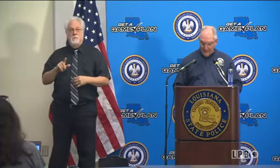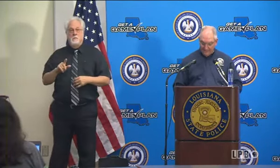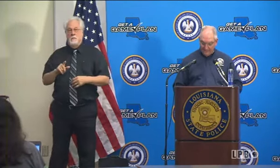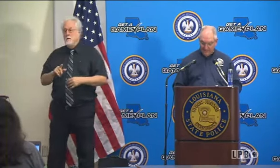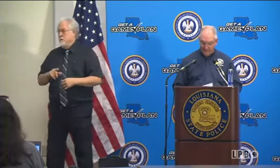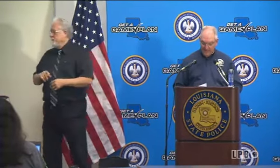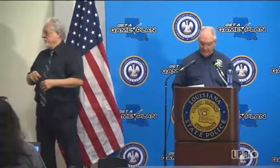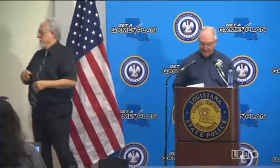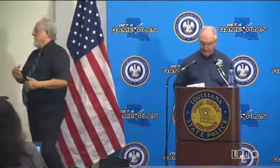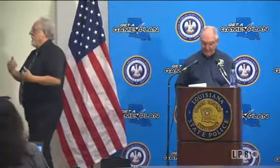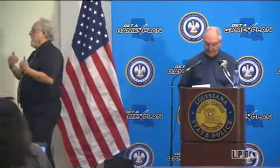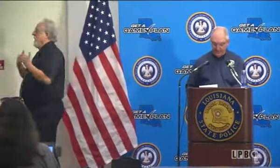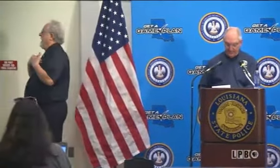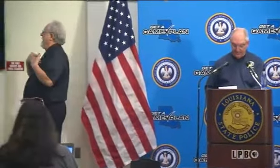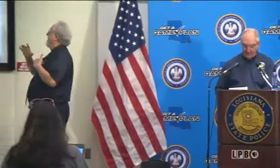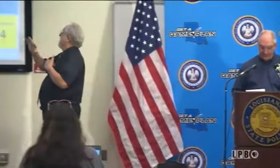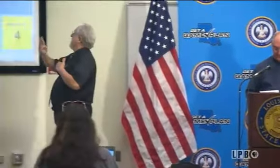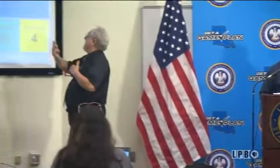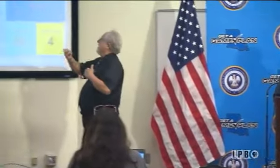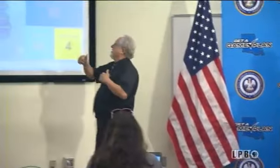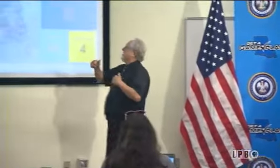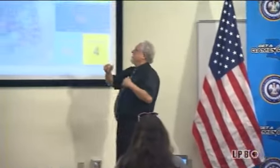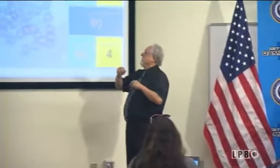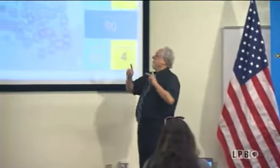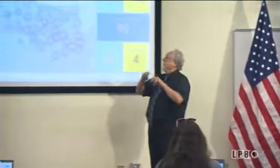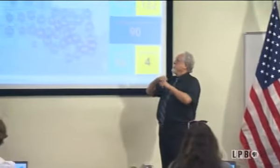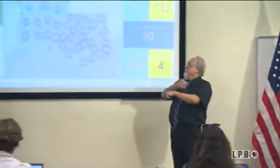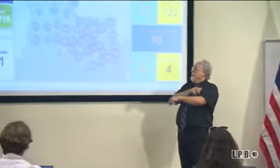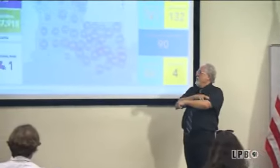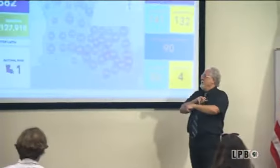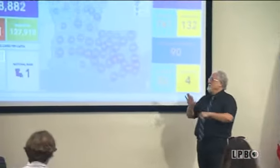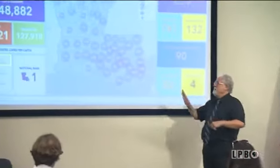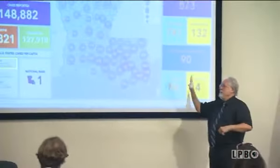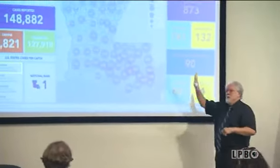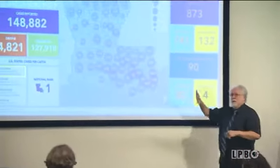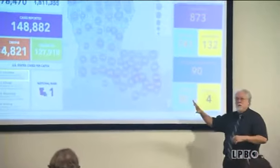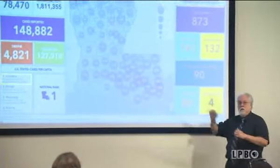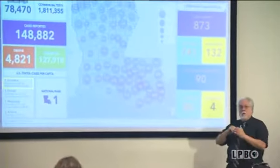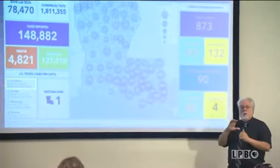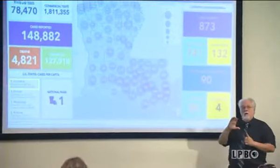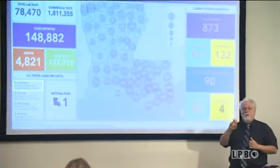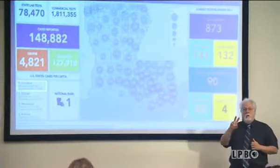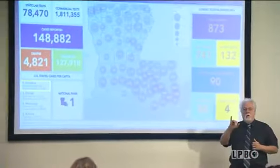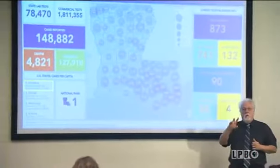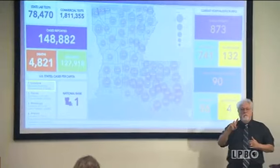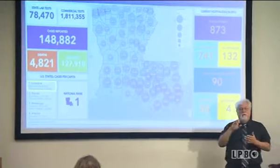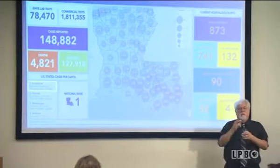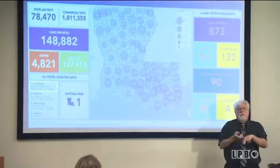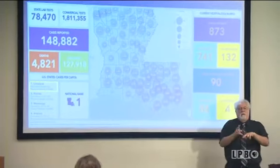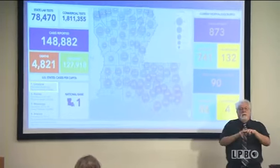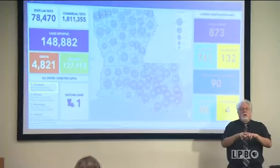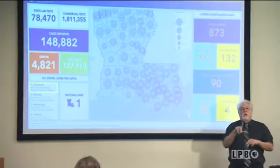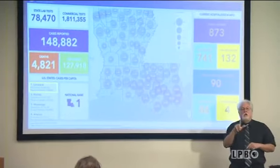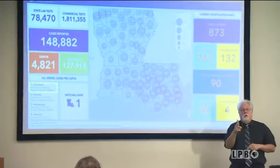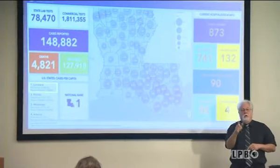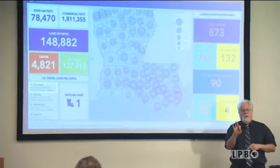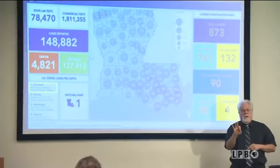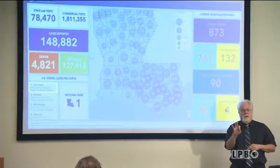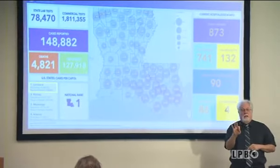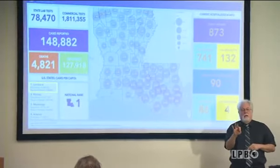We have 910 hospitalized patients across the state with COVID. That's an increase of